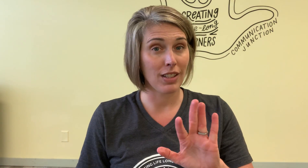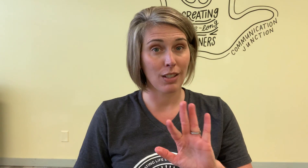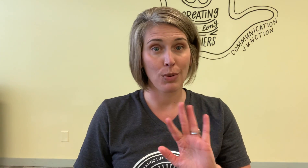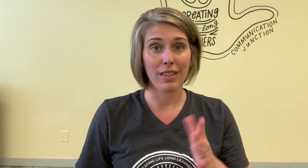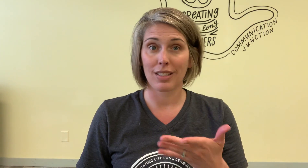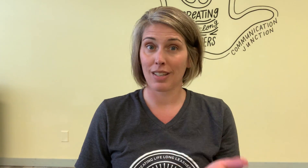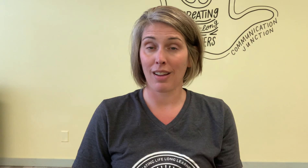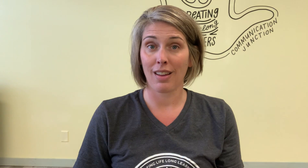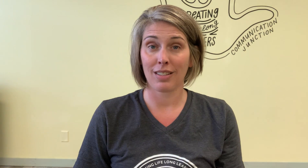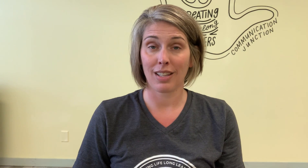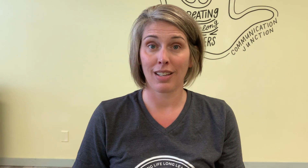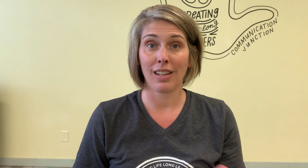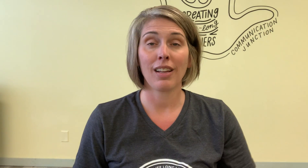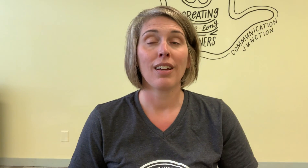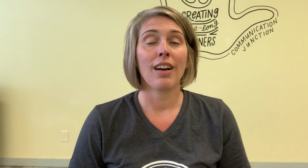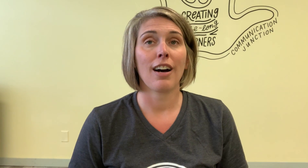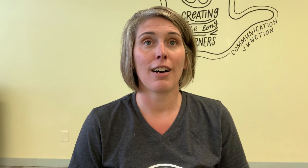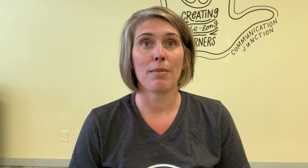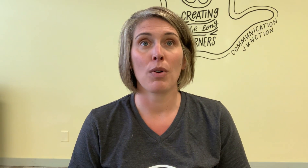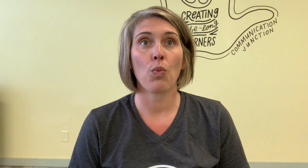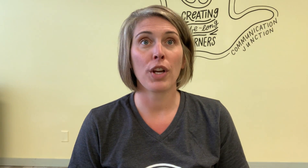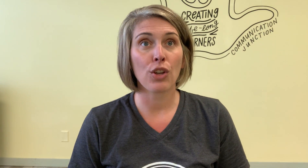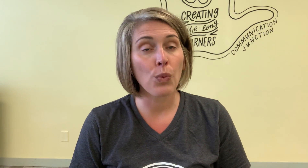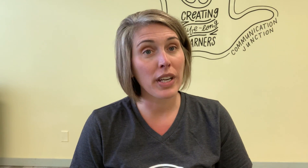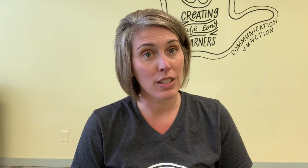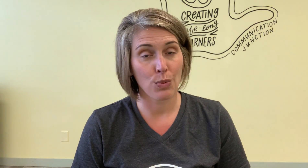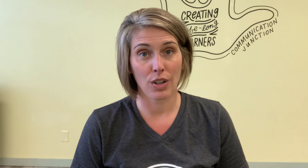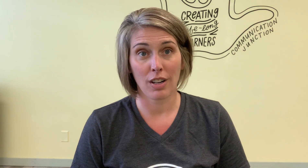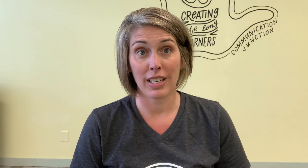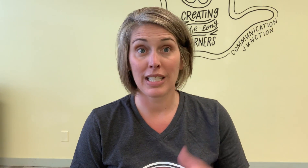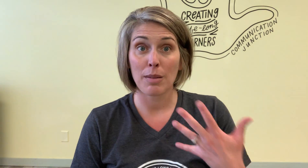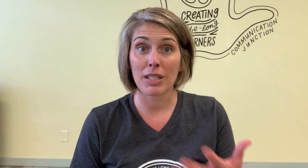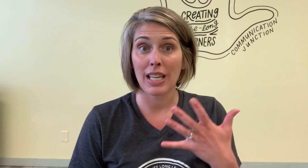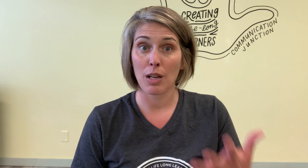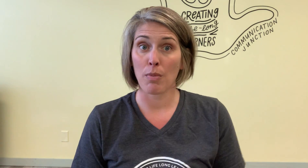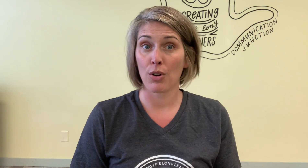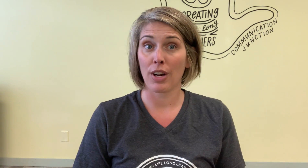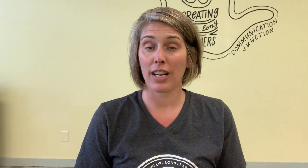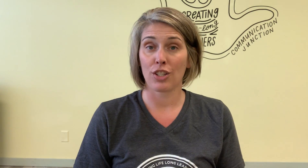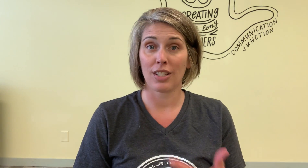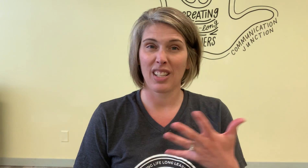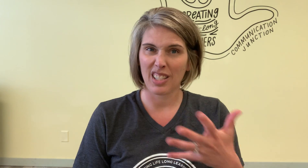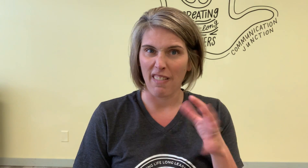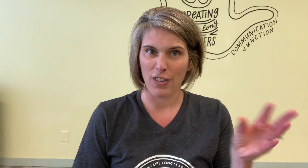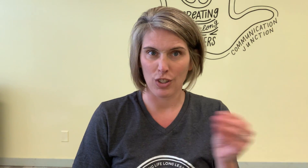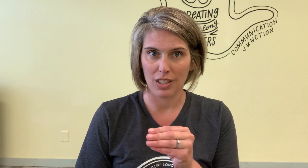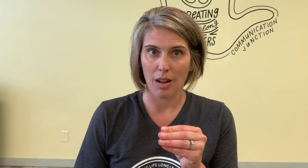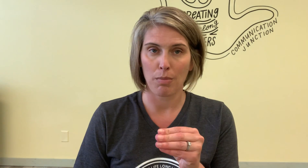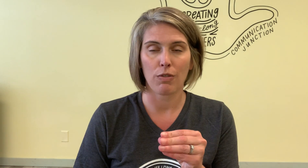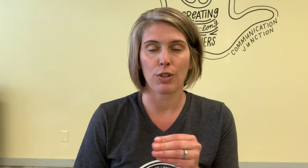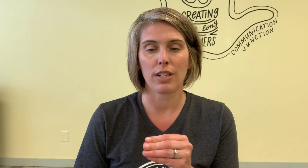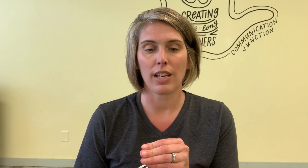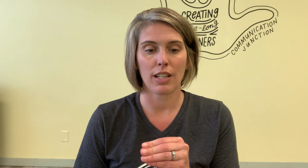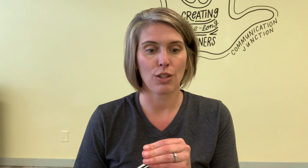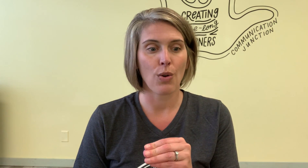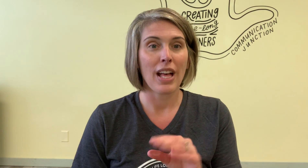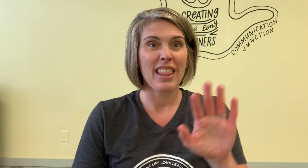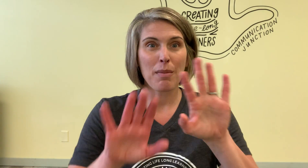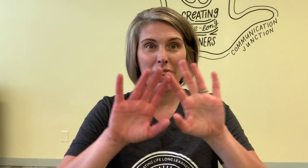little one that's not yet signing, what you're wanting to work on is imitating motor actions. That's that first step before signing. So them even